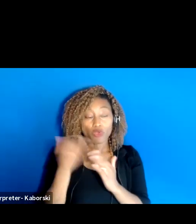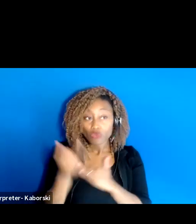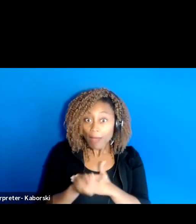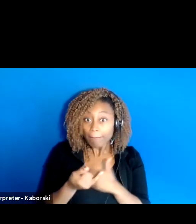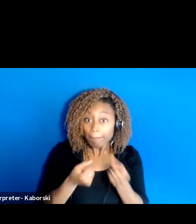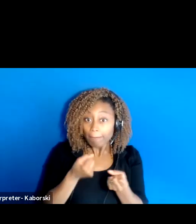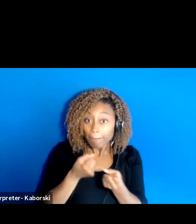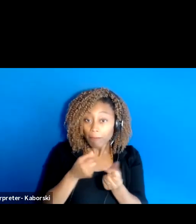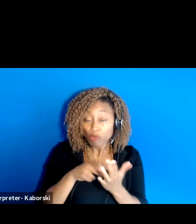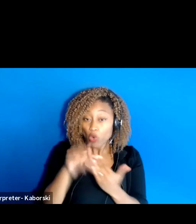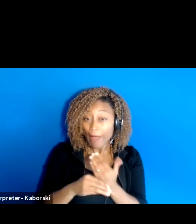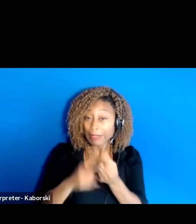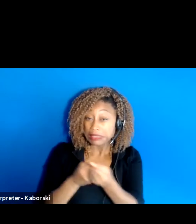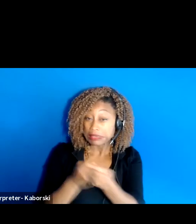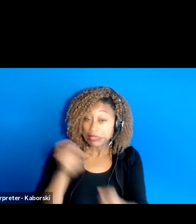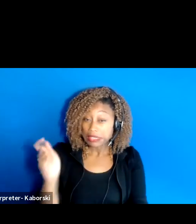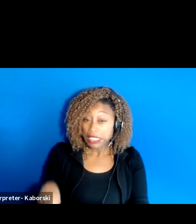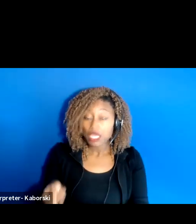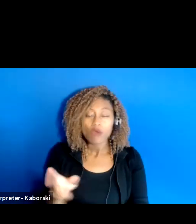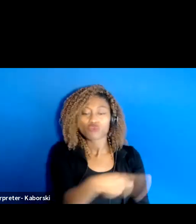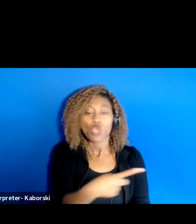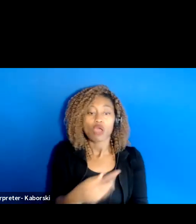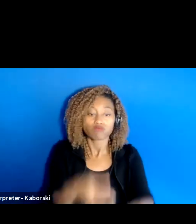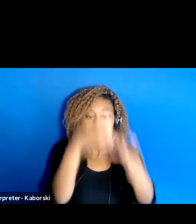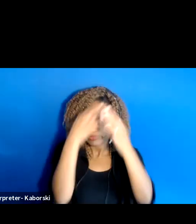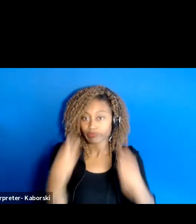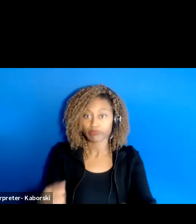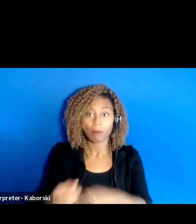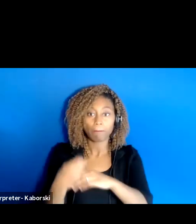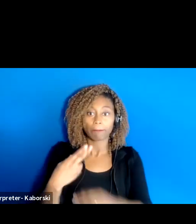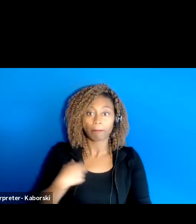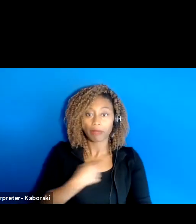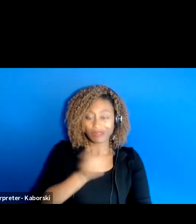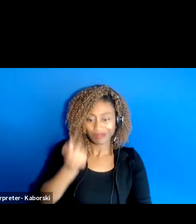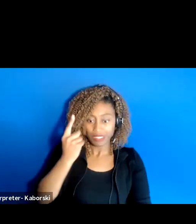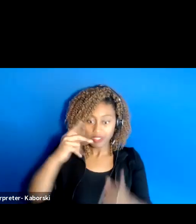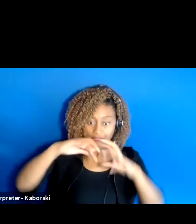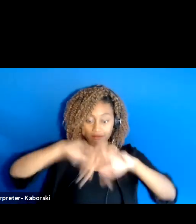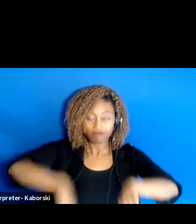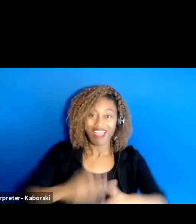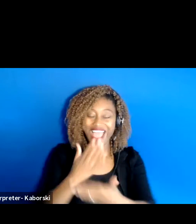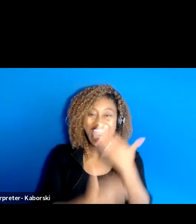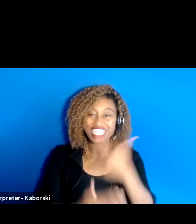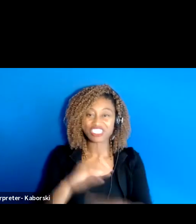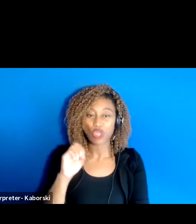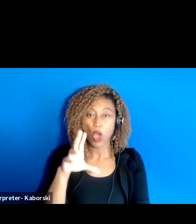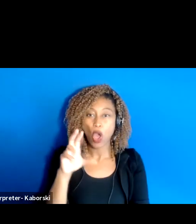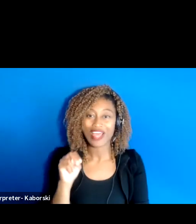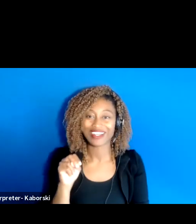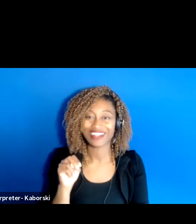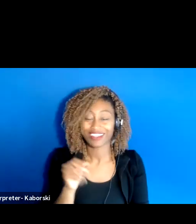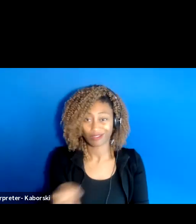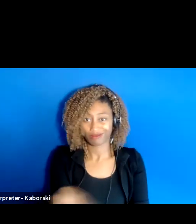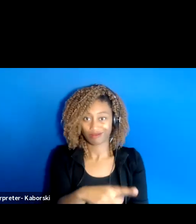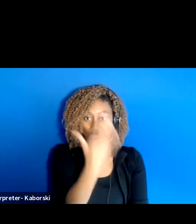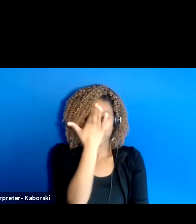have somebody who is more knowledgeable than we are that actually understands that is involved almost as a third party.